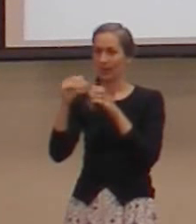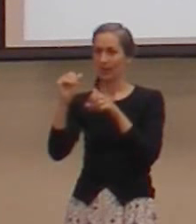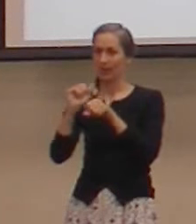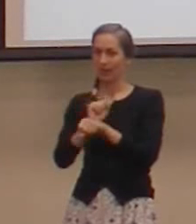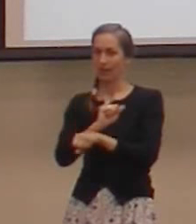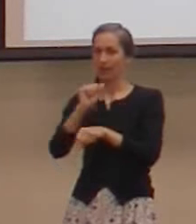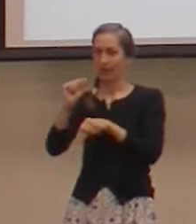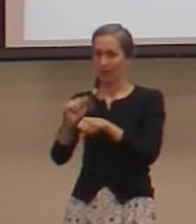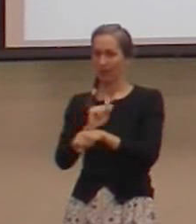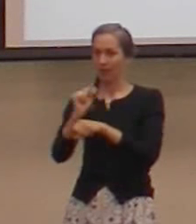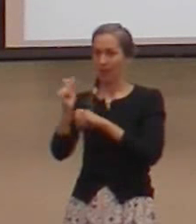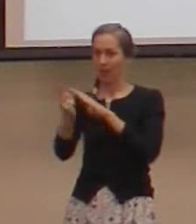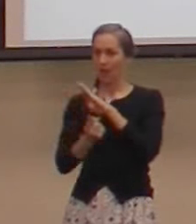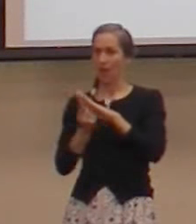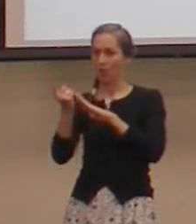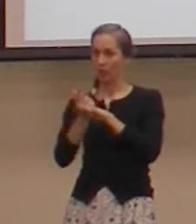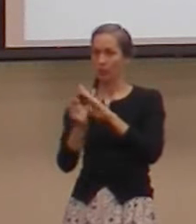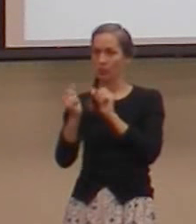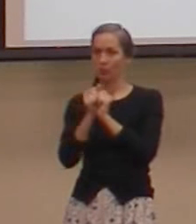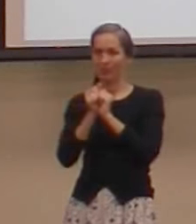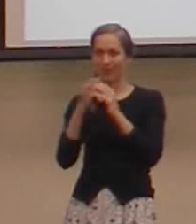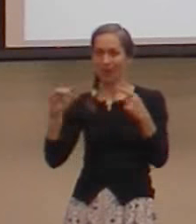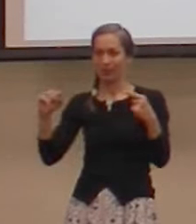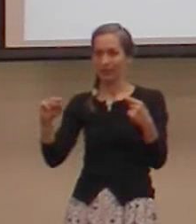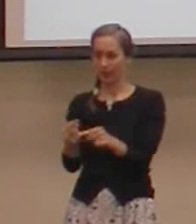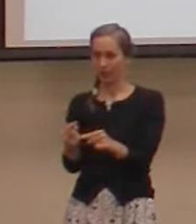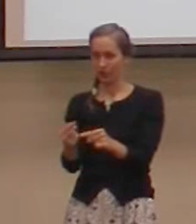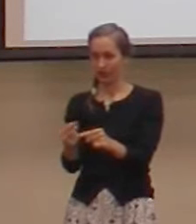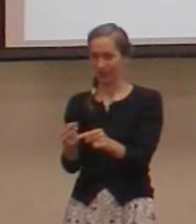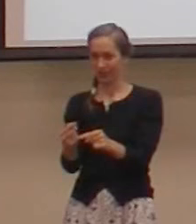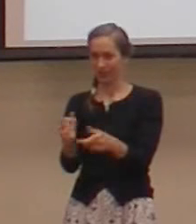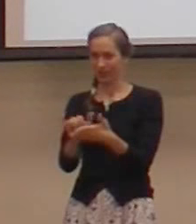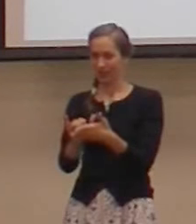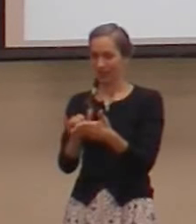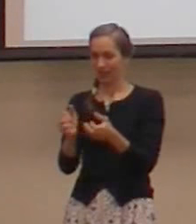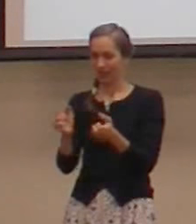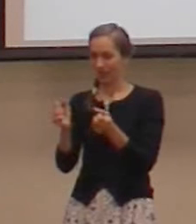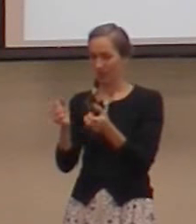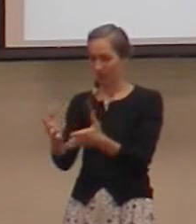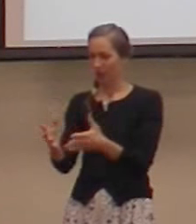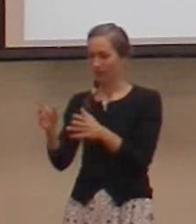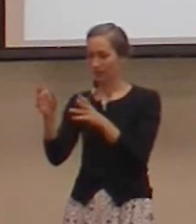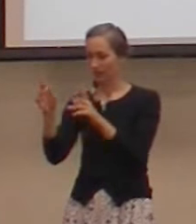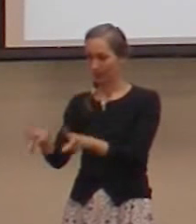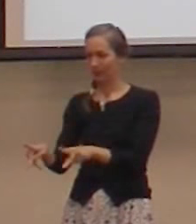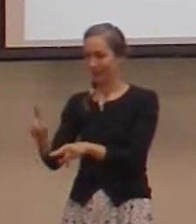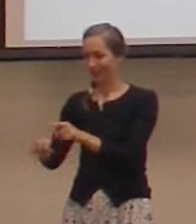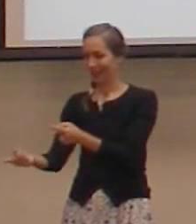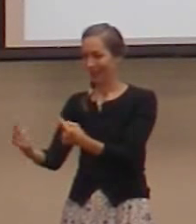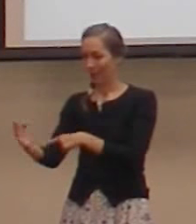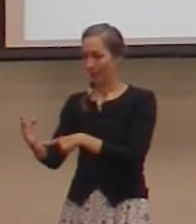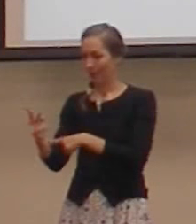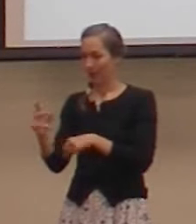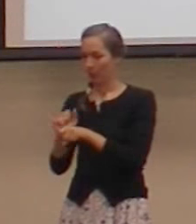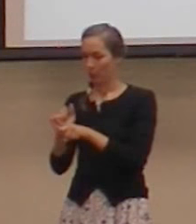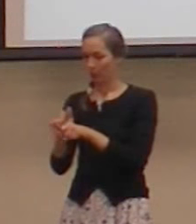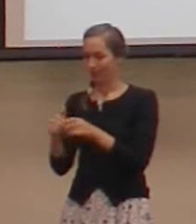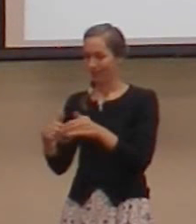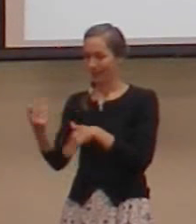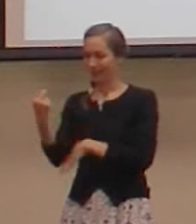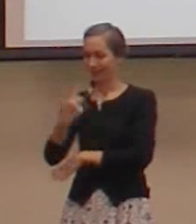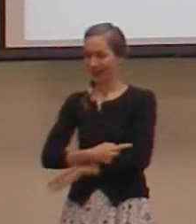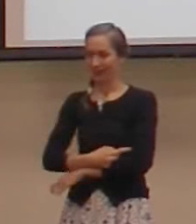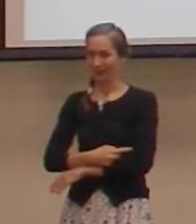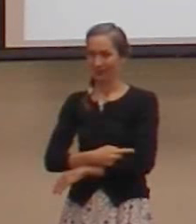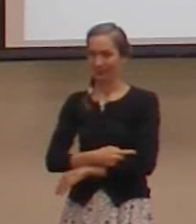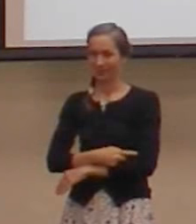in the oil field that prevented somebody from returning to work the next day. 15 million hours. Can you imagine